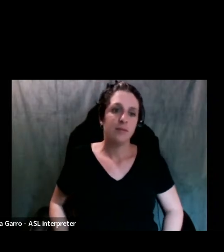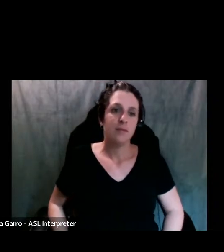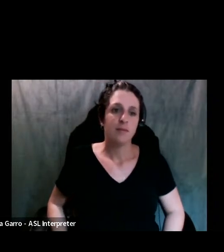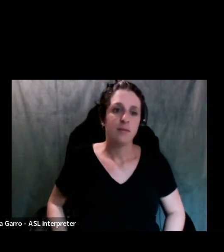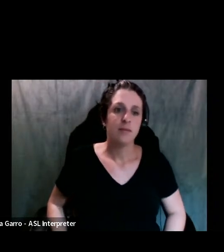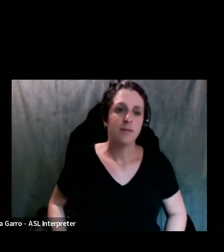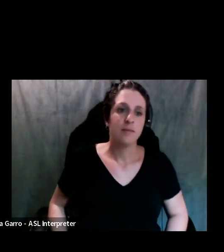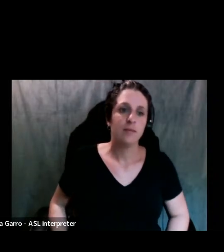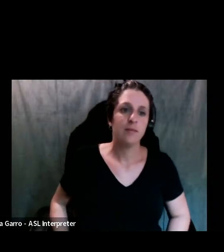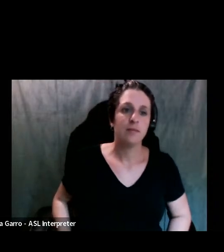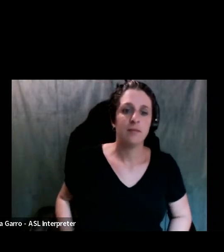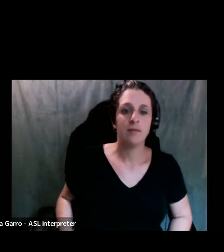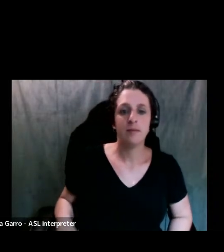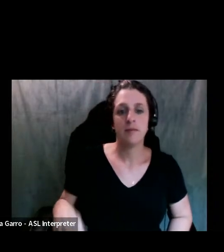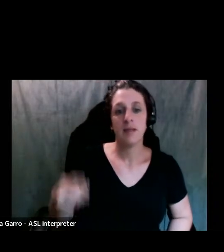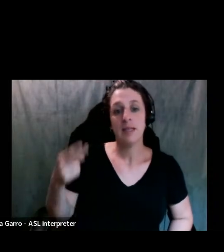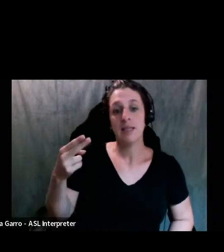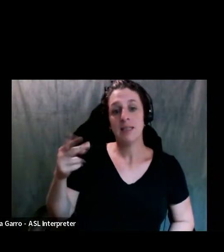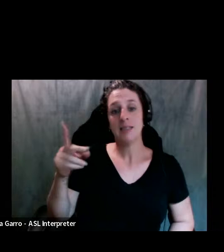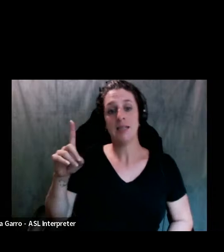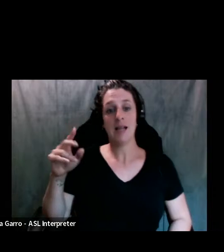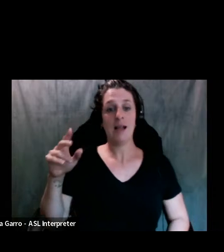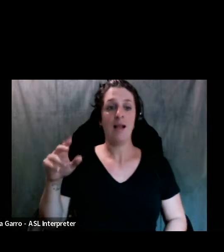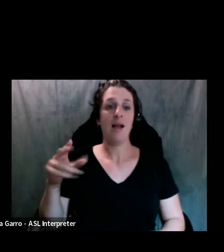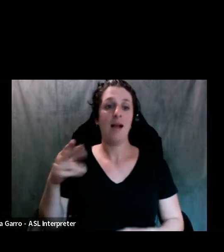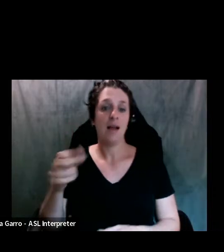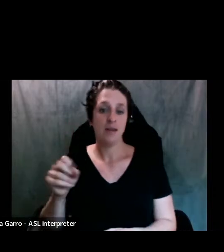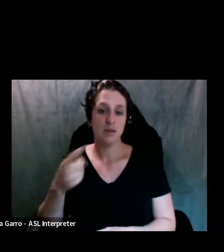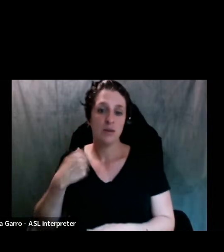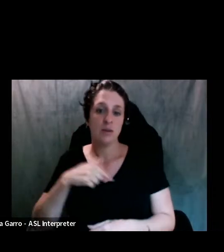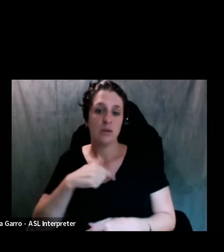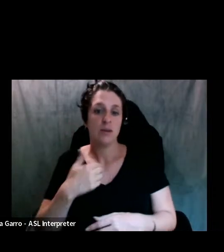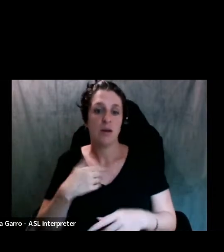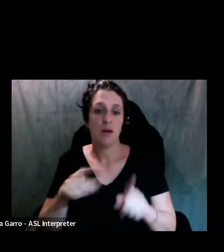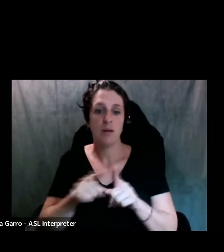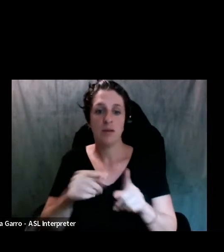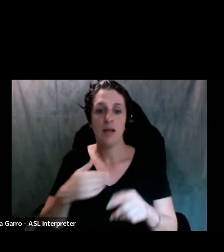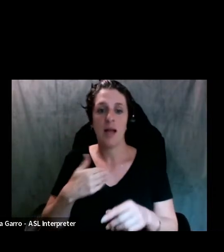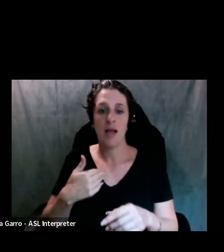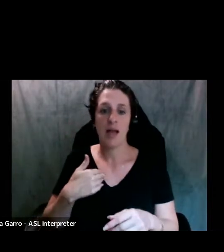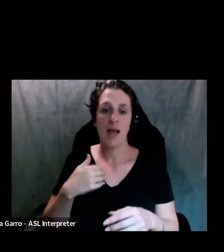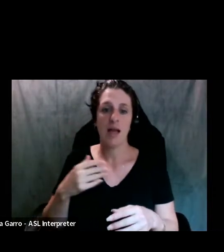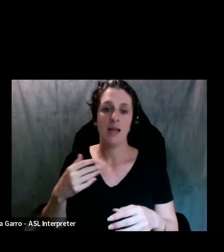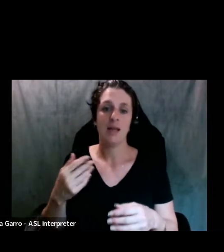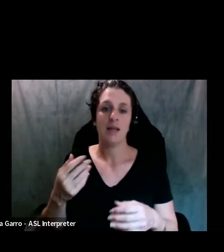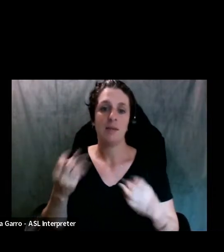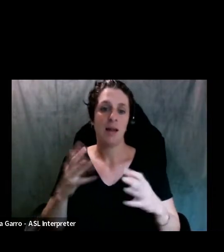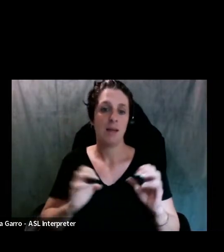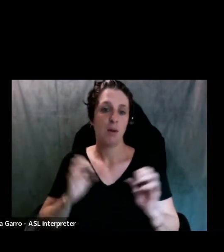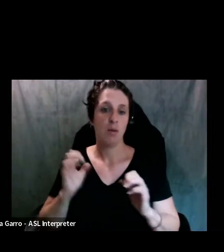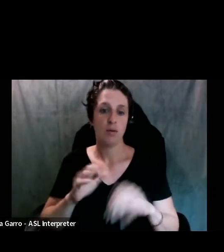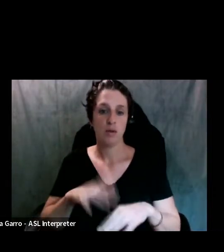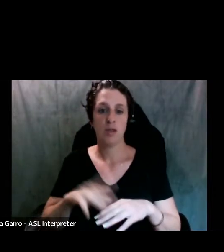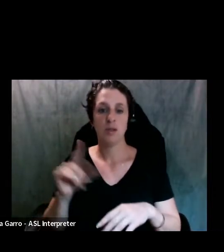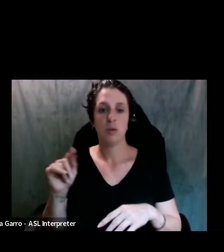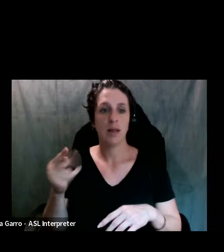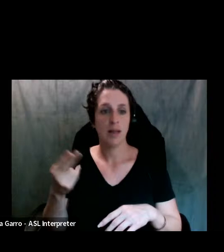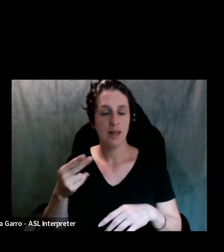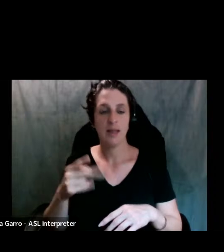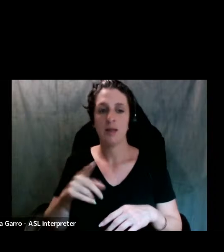Similarly to Hillsdale High School, we also had Mario Motion, the 20th. It was wonderful just to